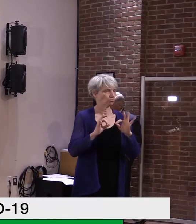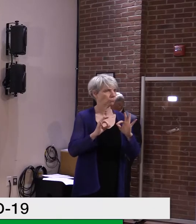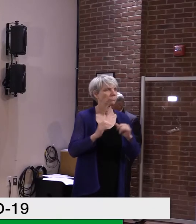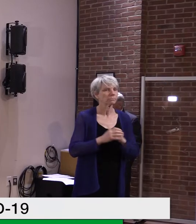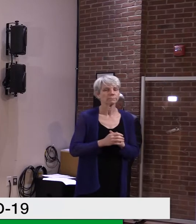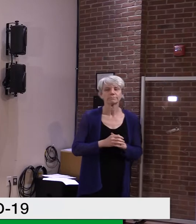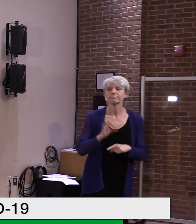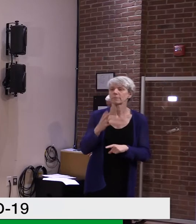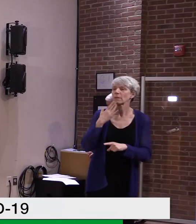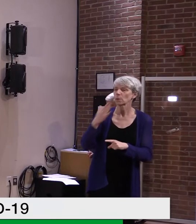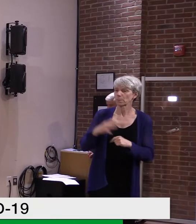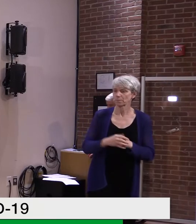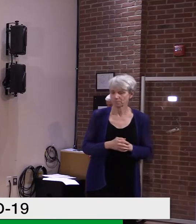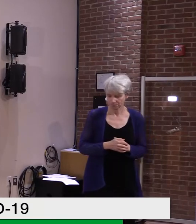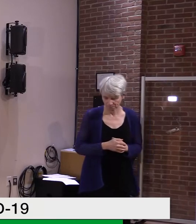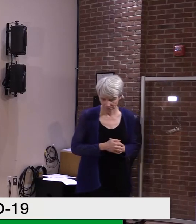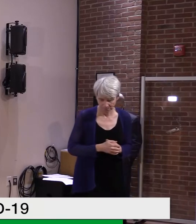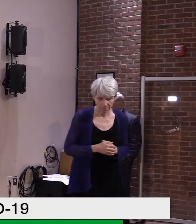Thank you for your time.